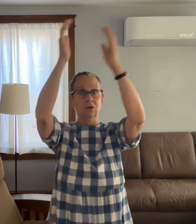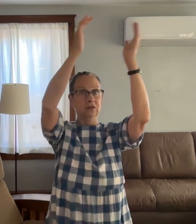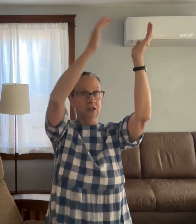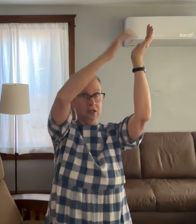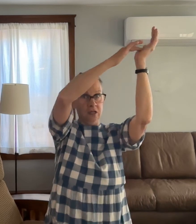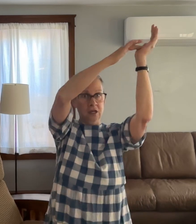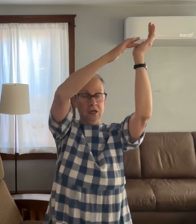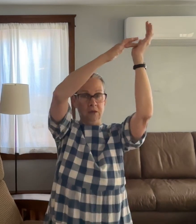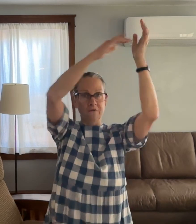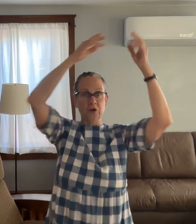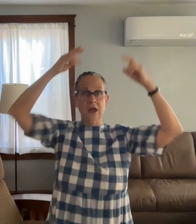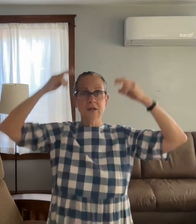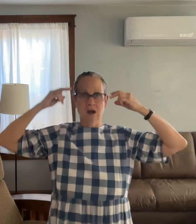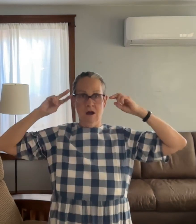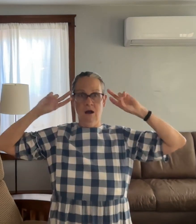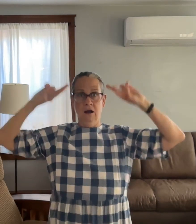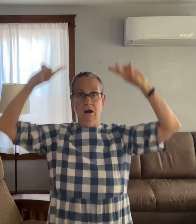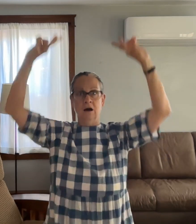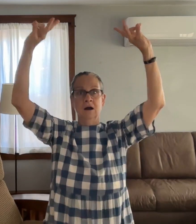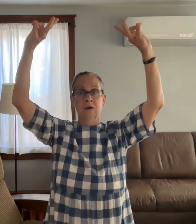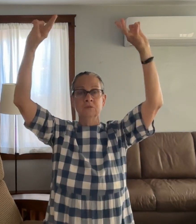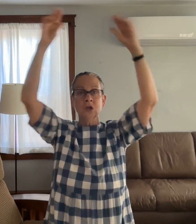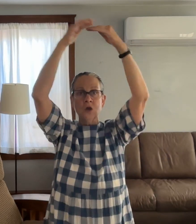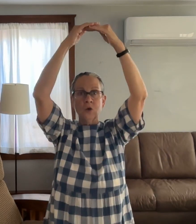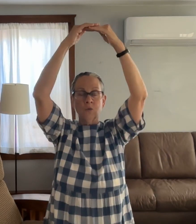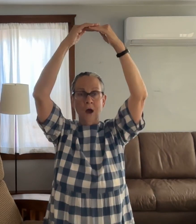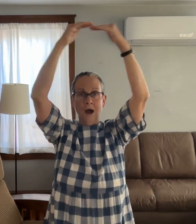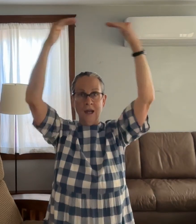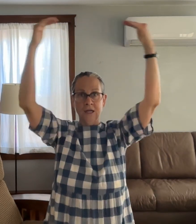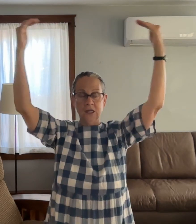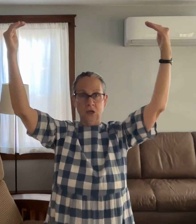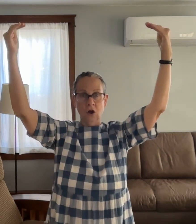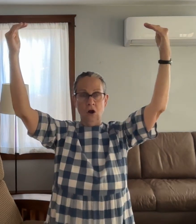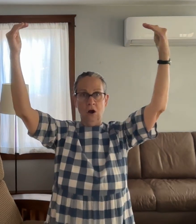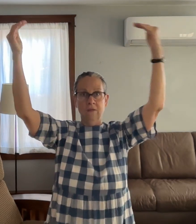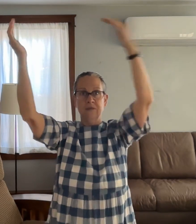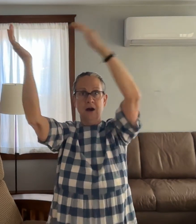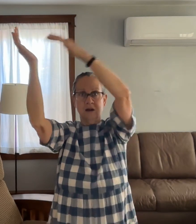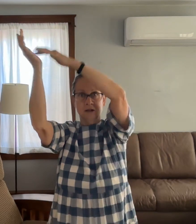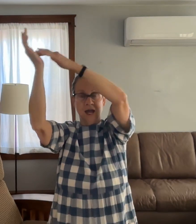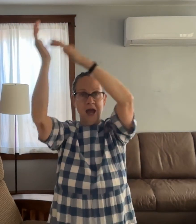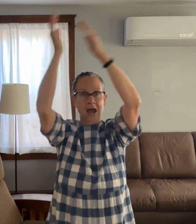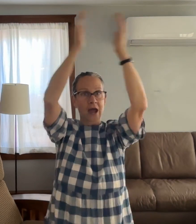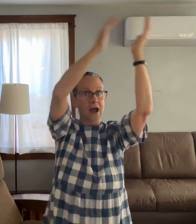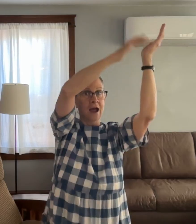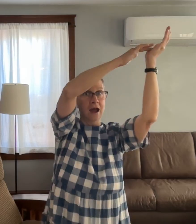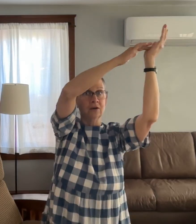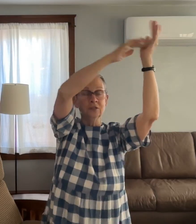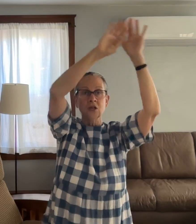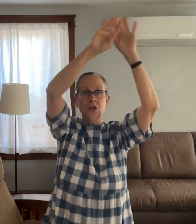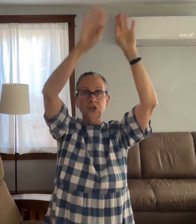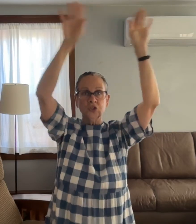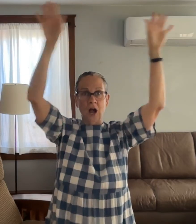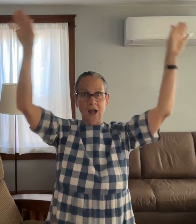Behold, he above your head comes, riding on the clouds,